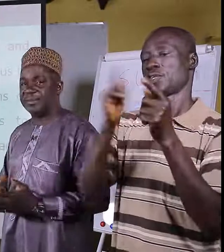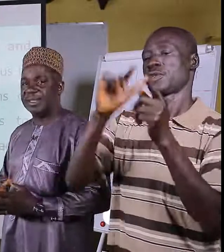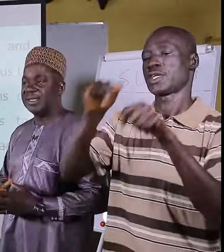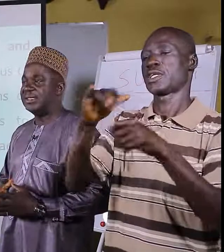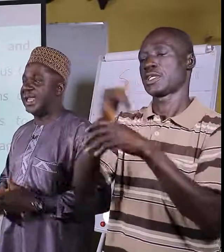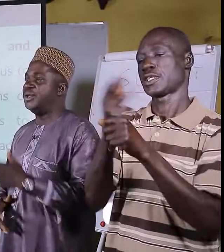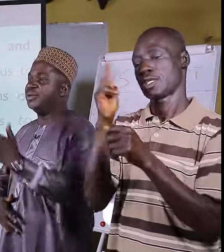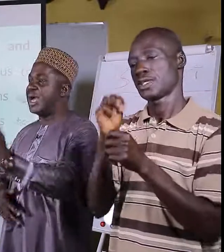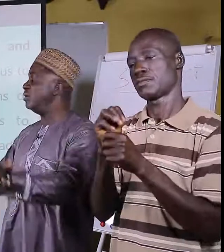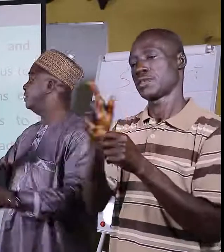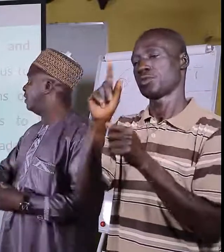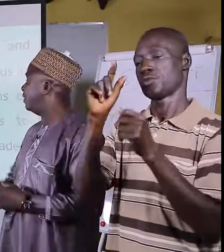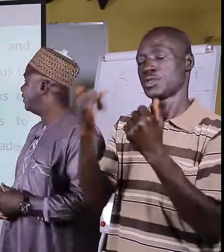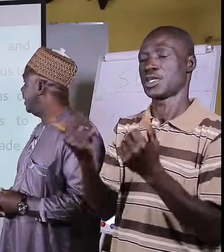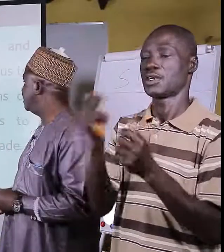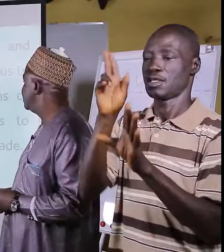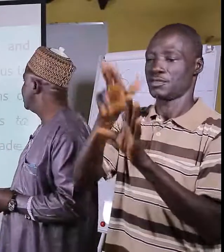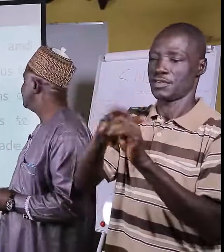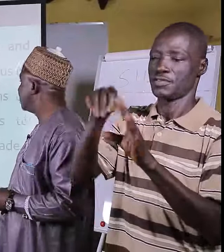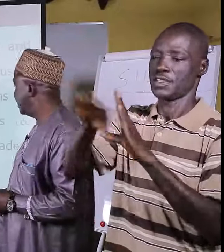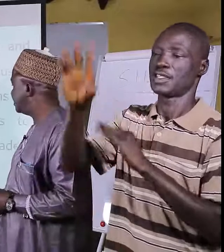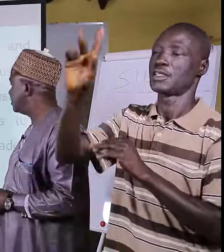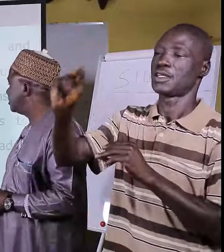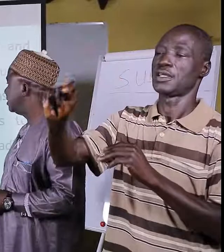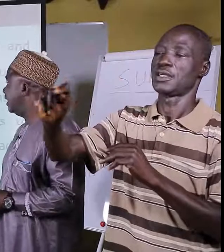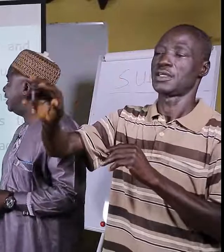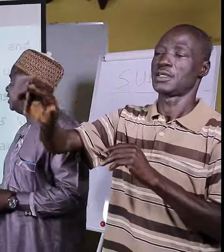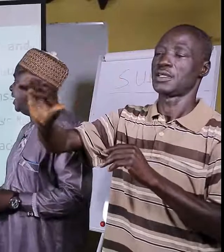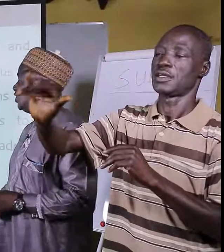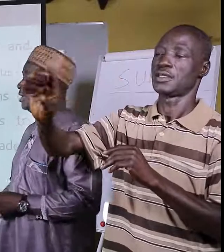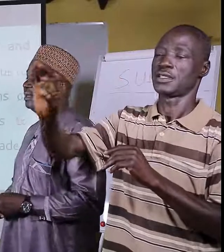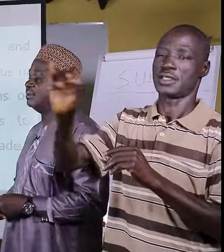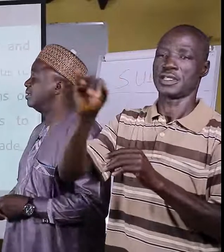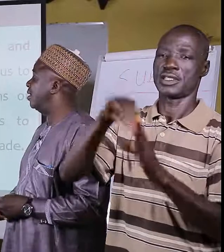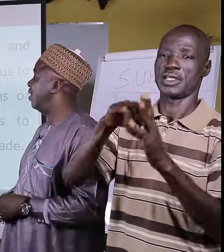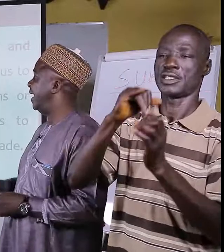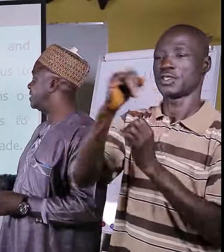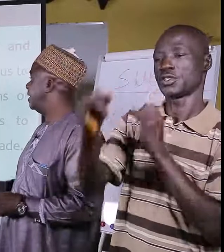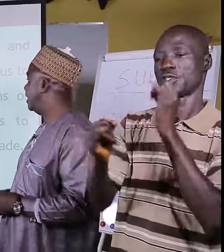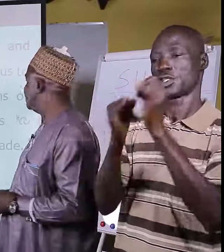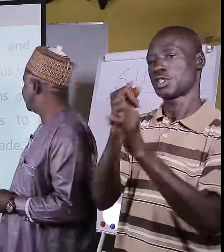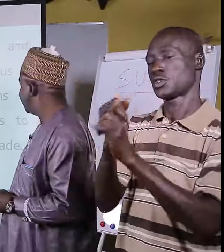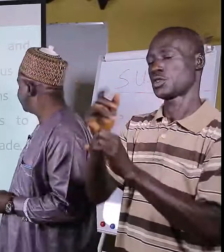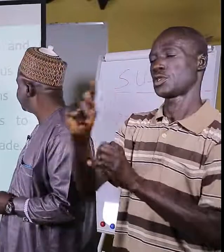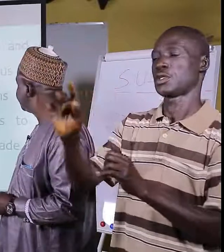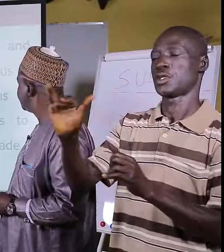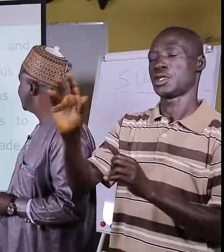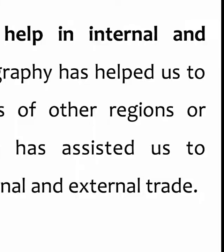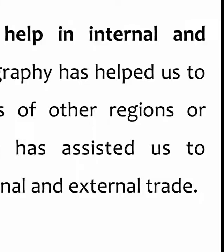get them. Then you will now involve in trade, in international or external